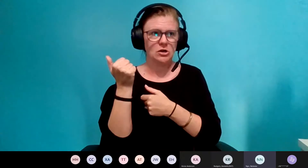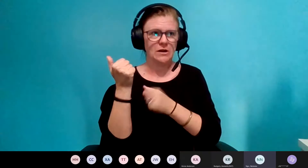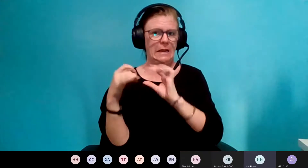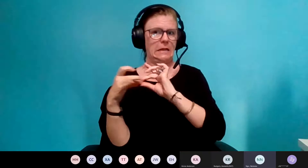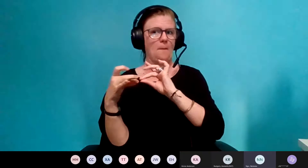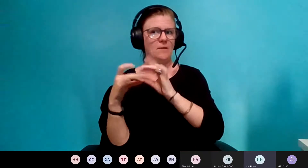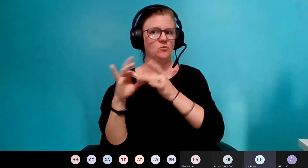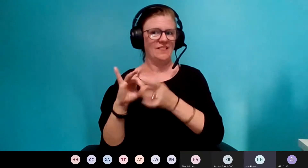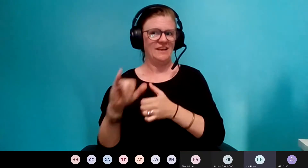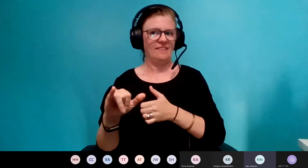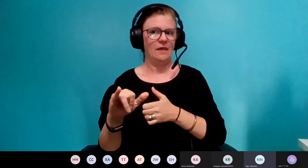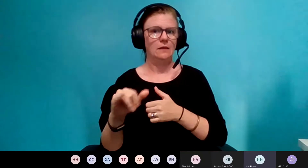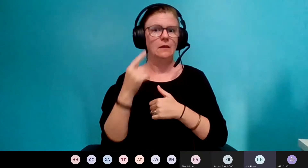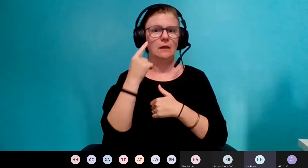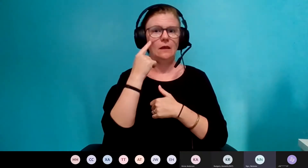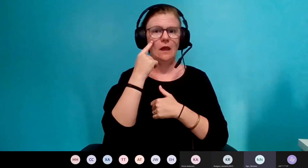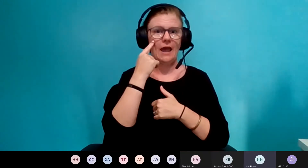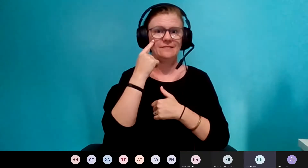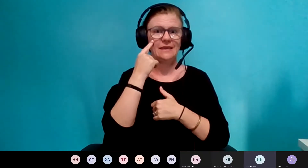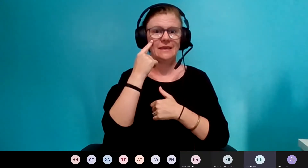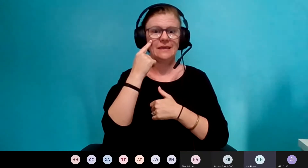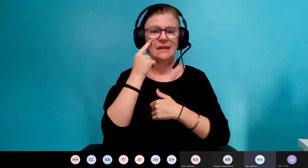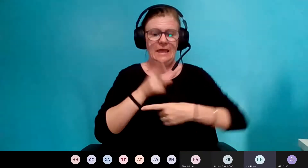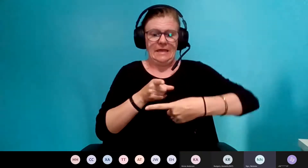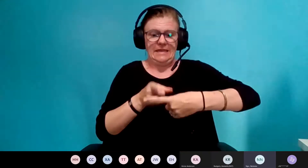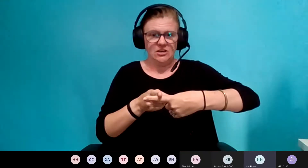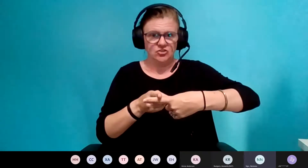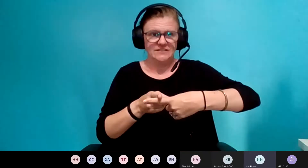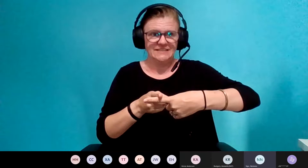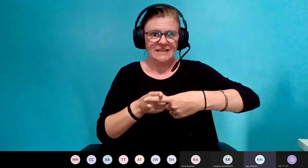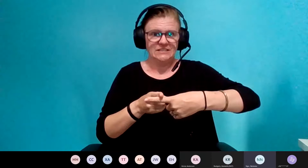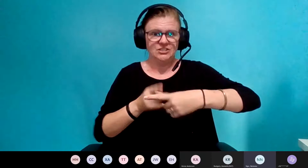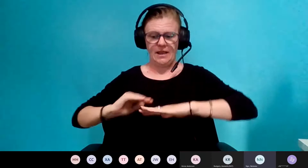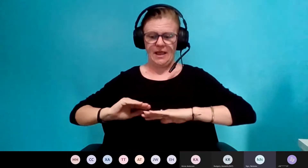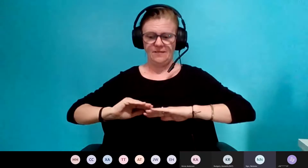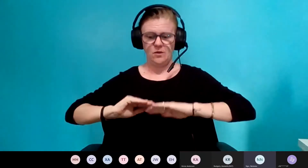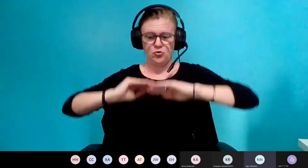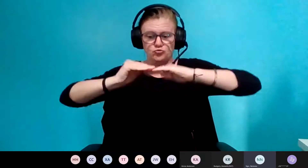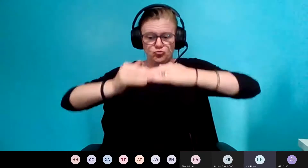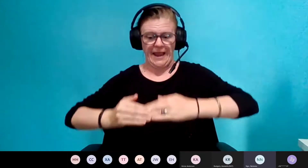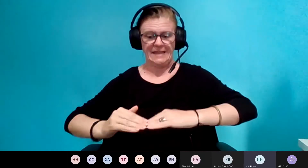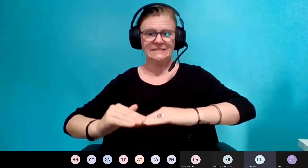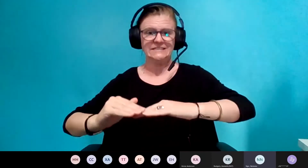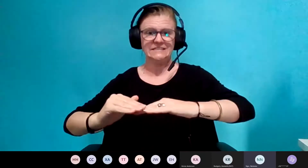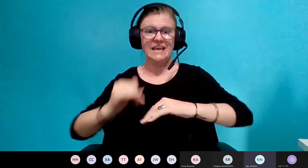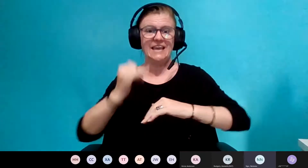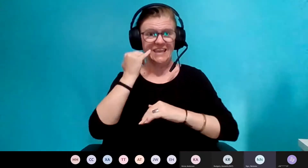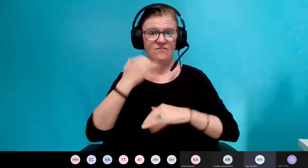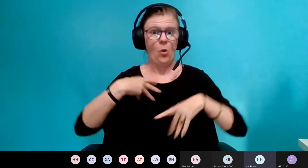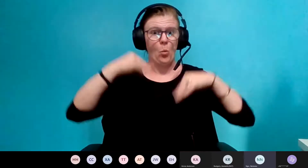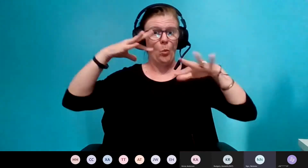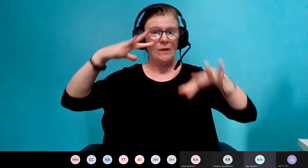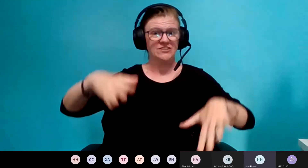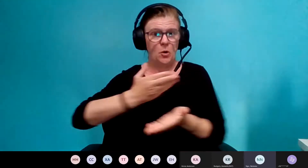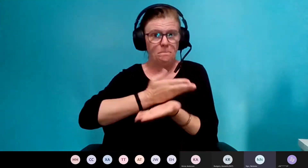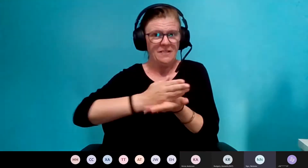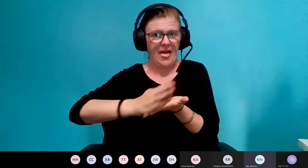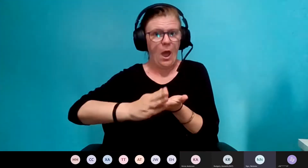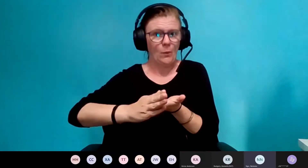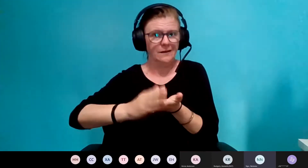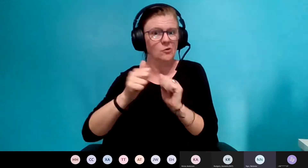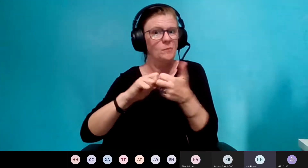comment on it, is I think raised intersections and winter maintenance might be a little problematic during the winter. I